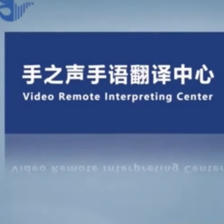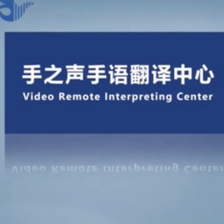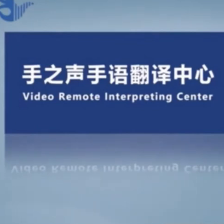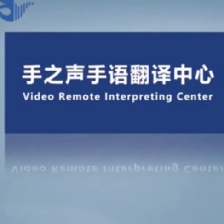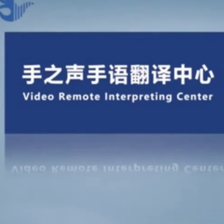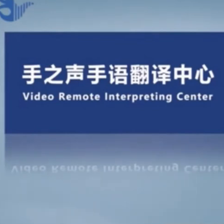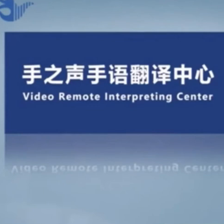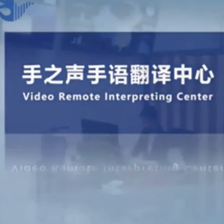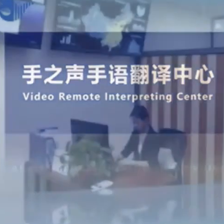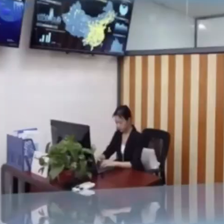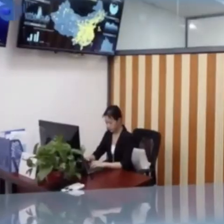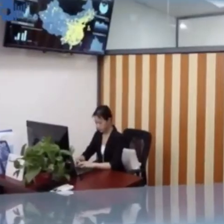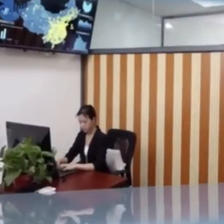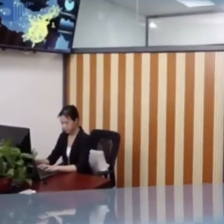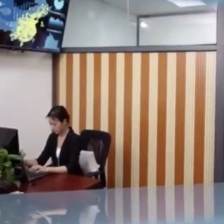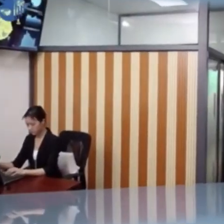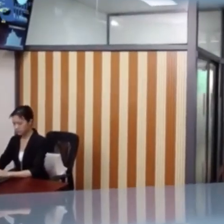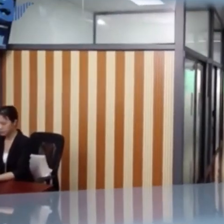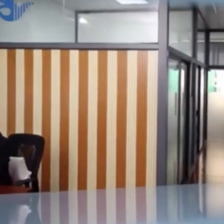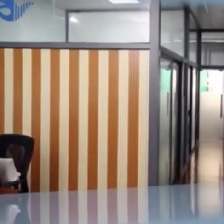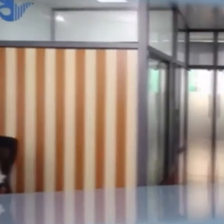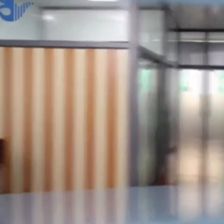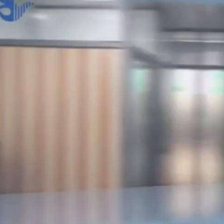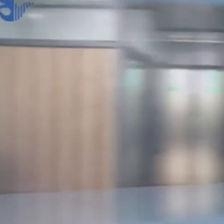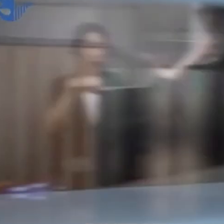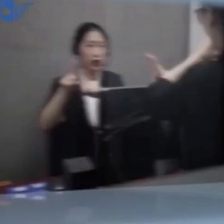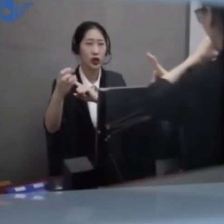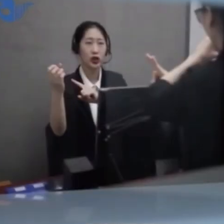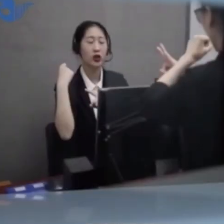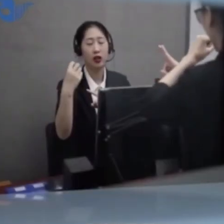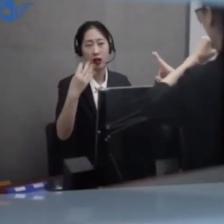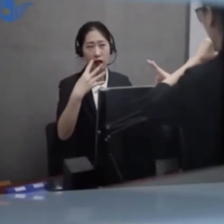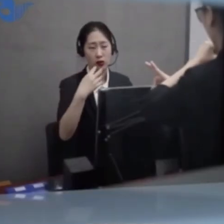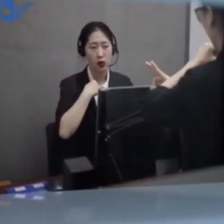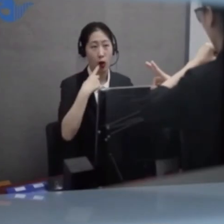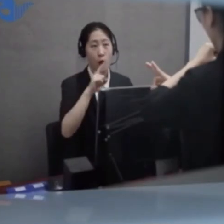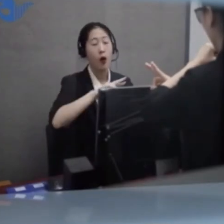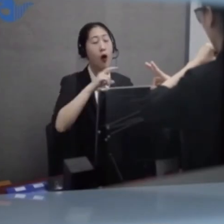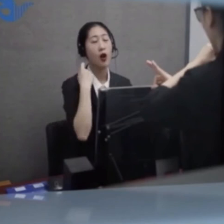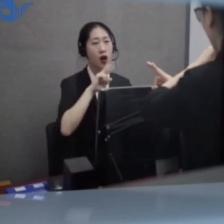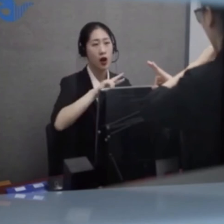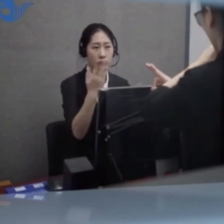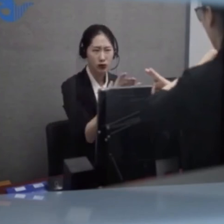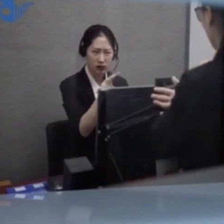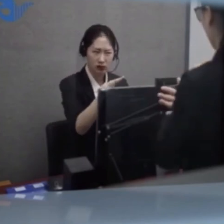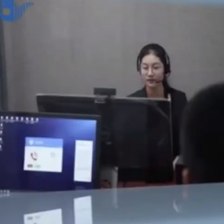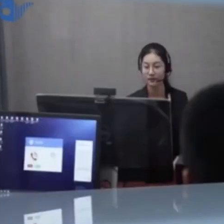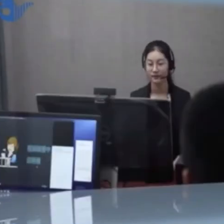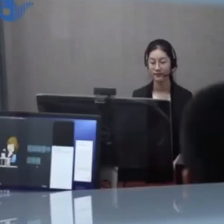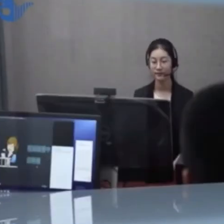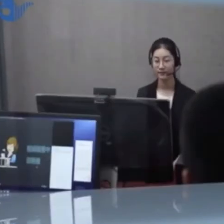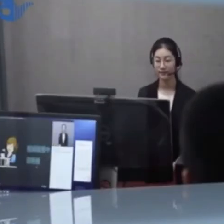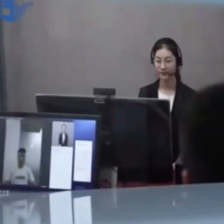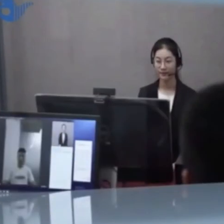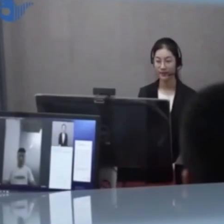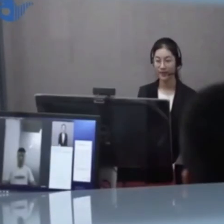11 interpreters at the same time. It provides video relay translation services. The screen above is our translation service